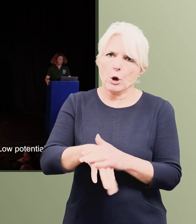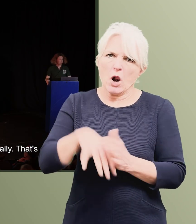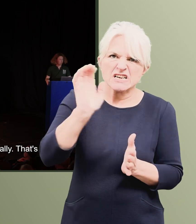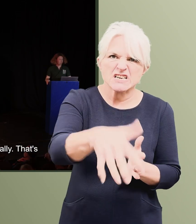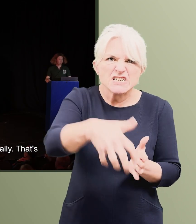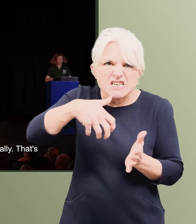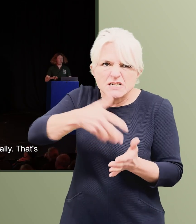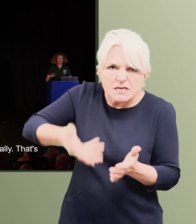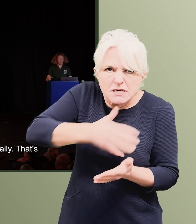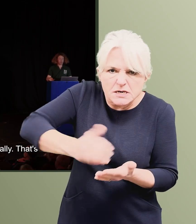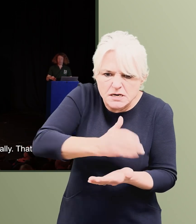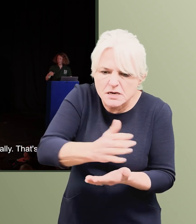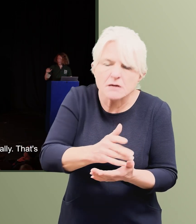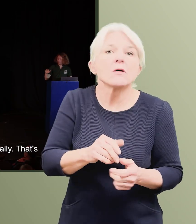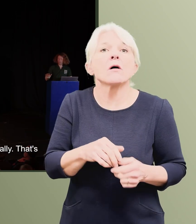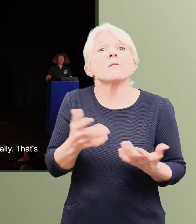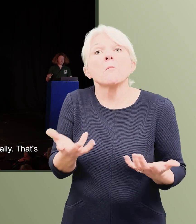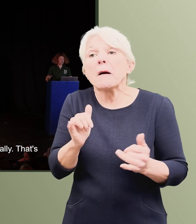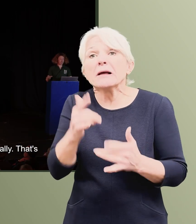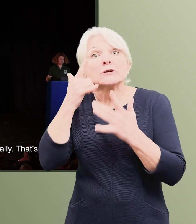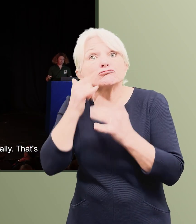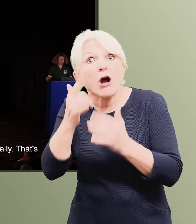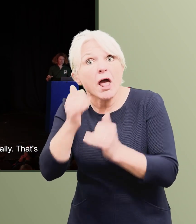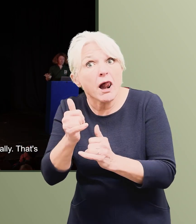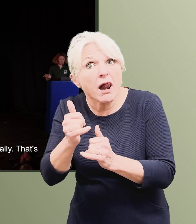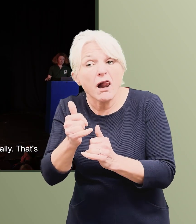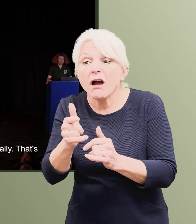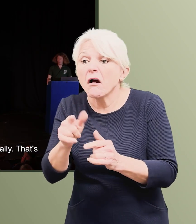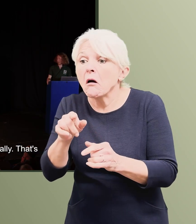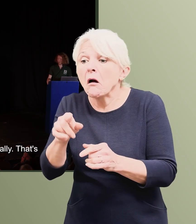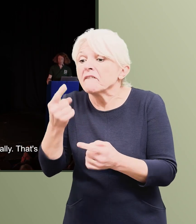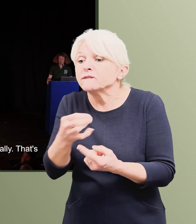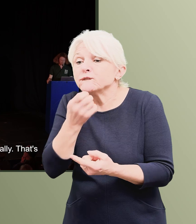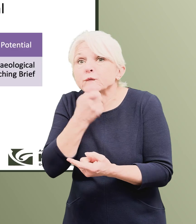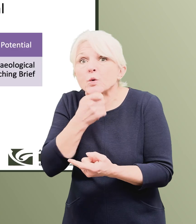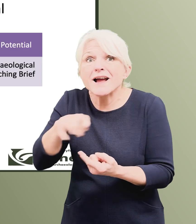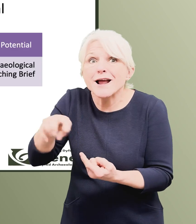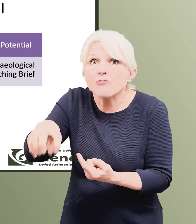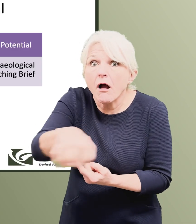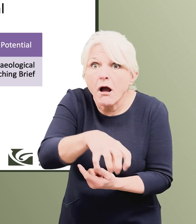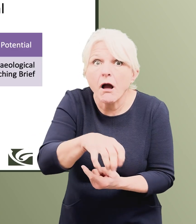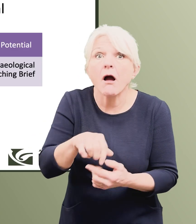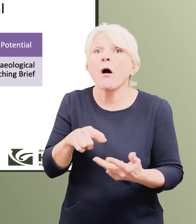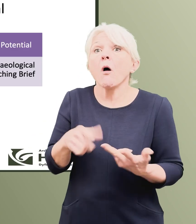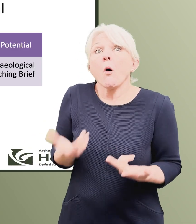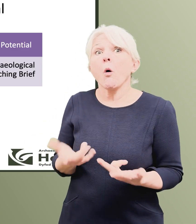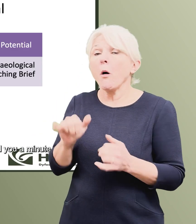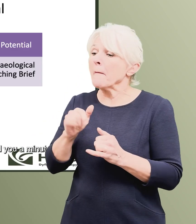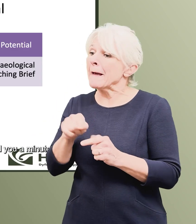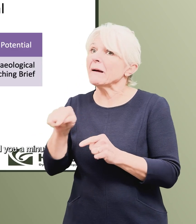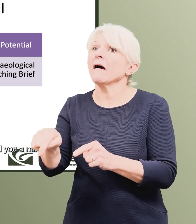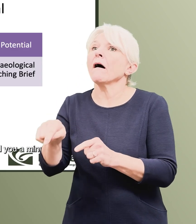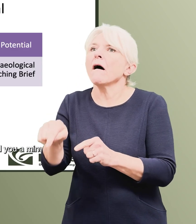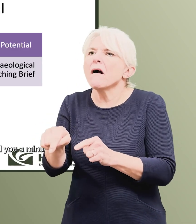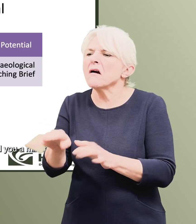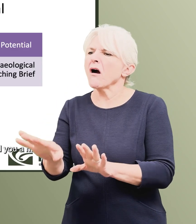an archaeological watching brief, and that just looks just in case, basically. That's archaeological supervision. So going